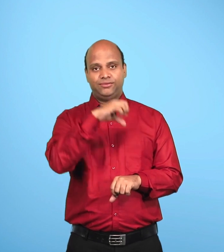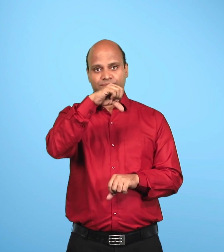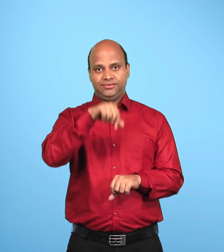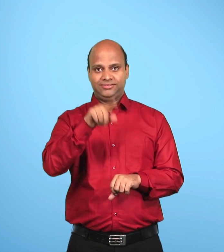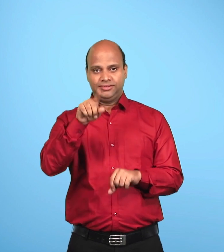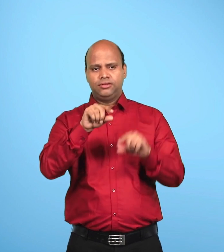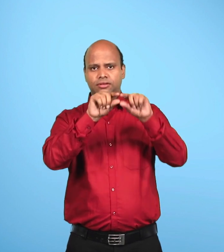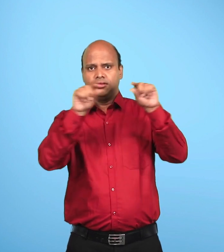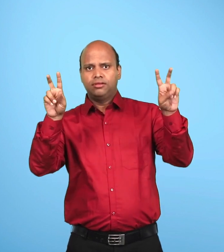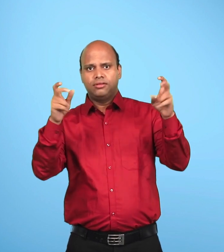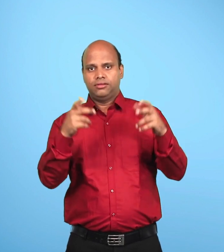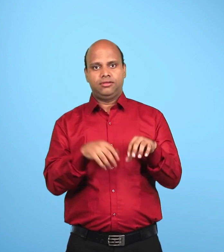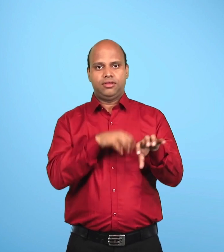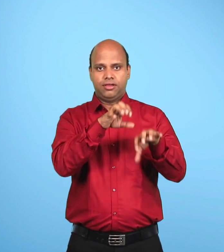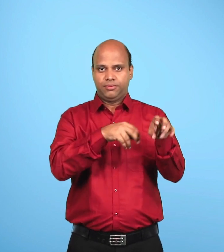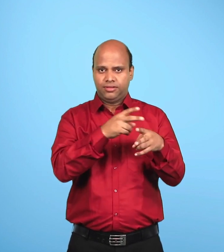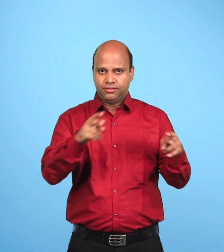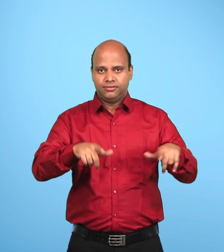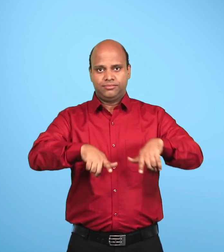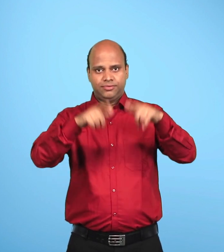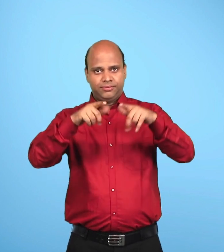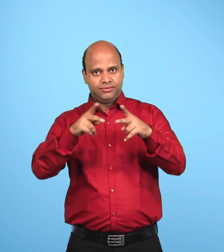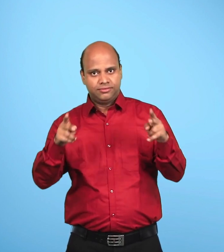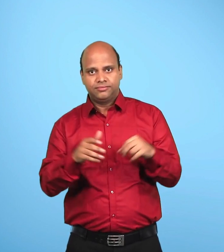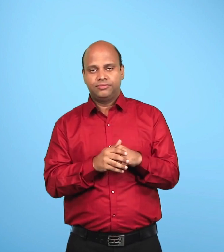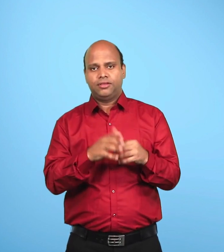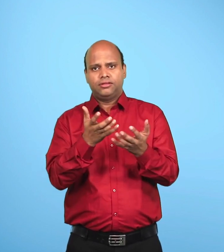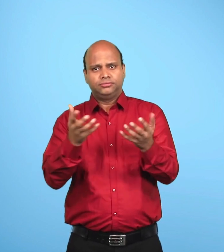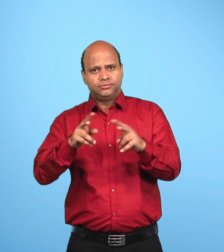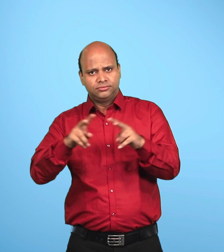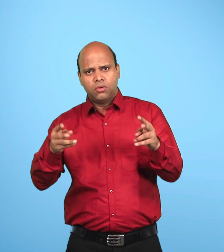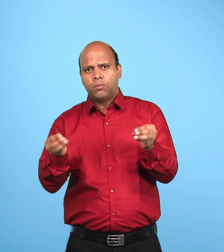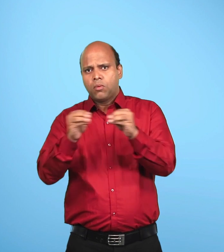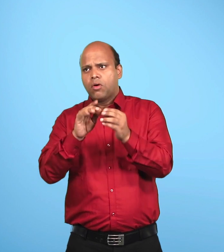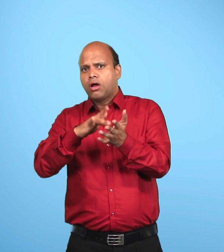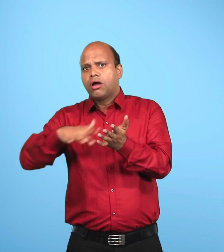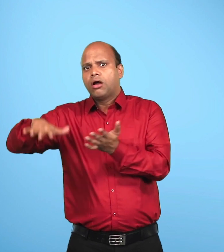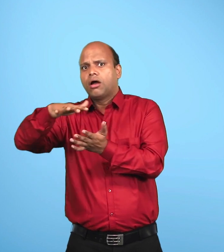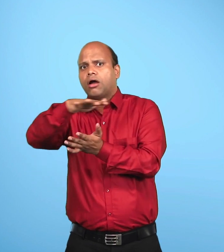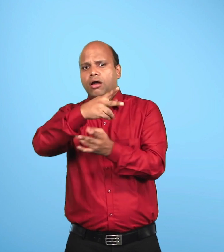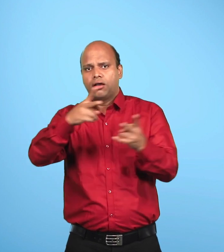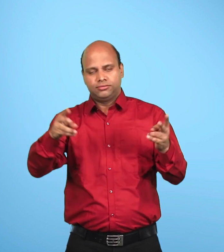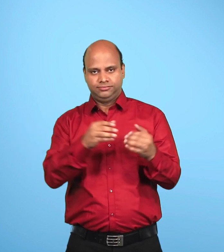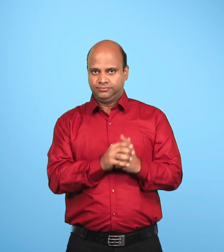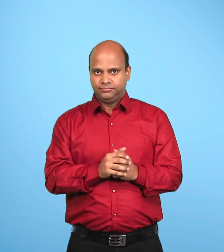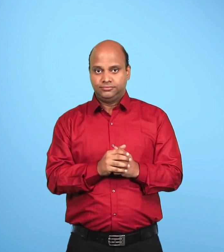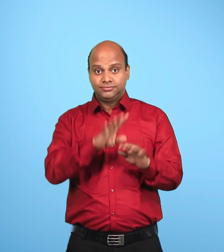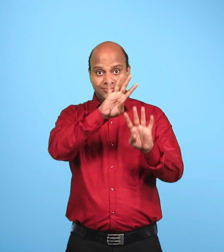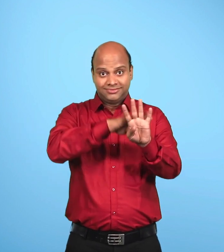Table 9.1. Animals, plants, and the other objects found in different surroundings. The table